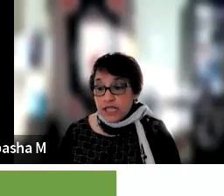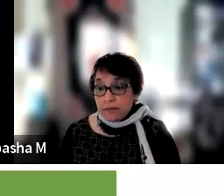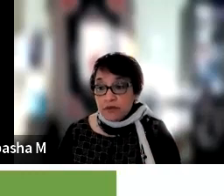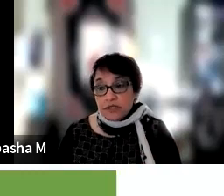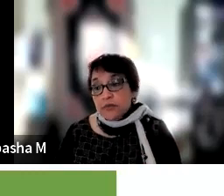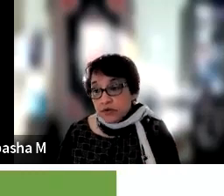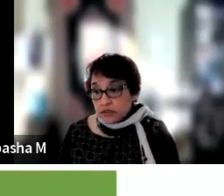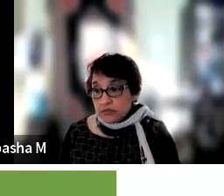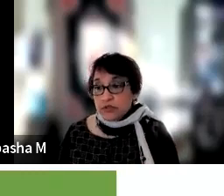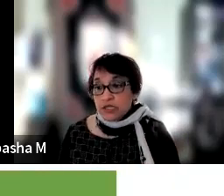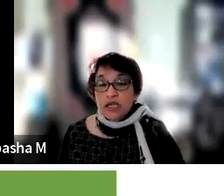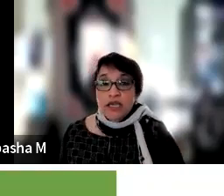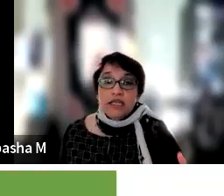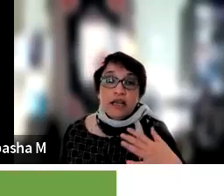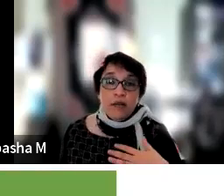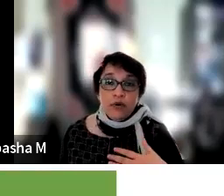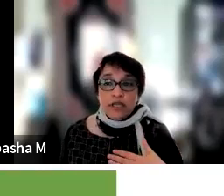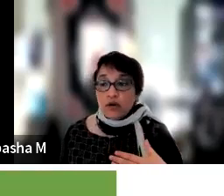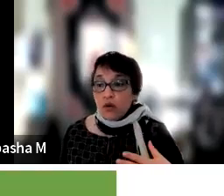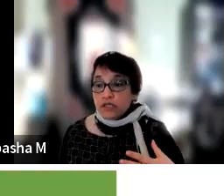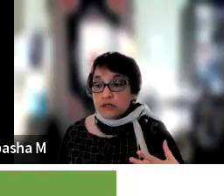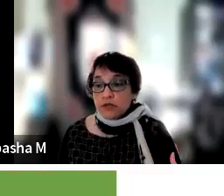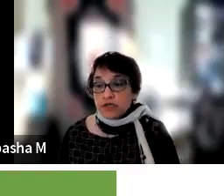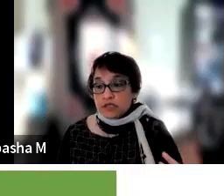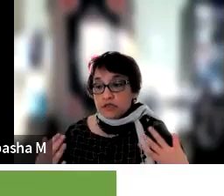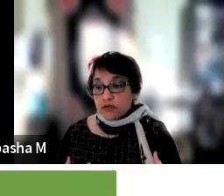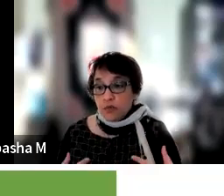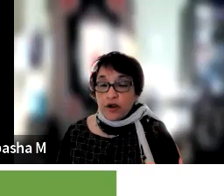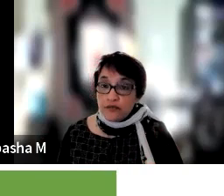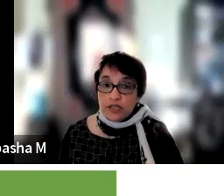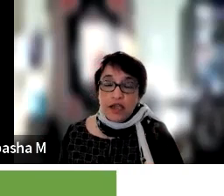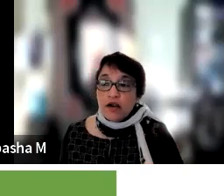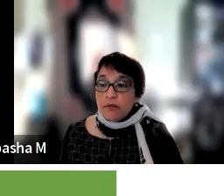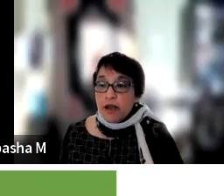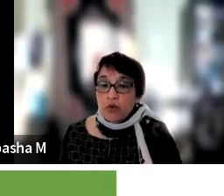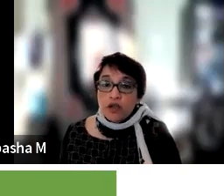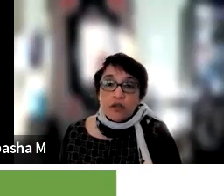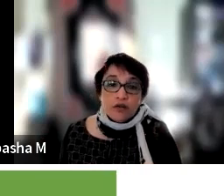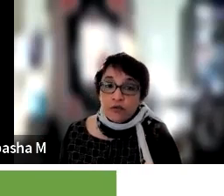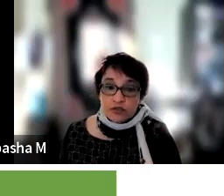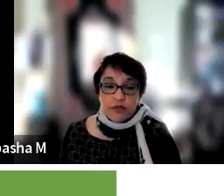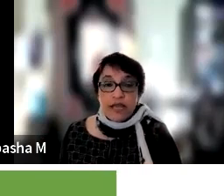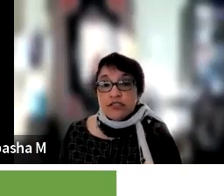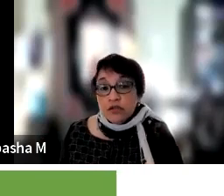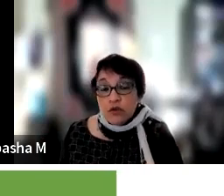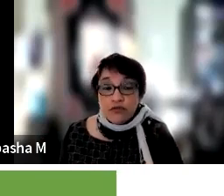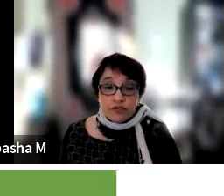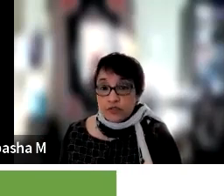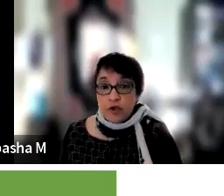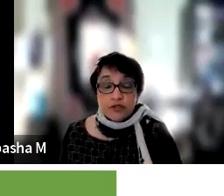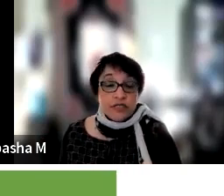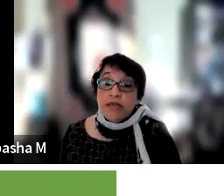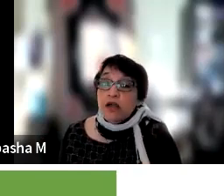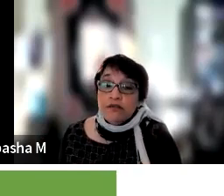For example, the immigrant community. They come with their own experiences from wherever they are about what law enforcement might do, or